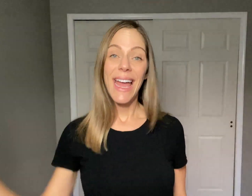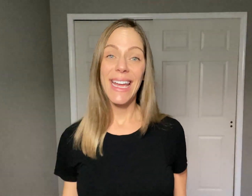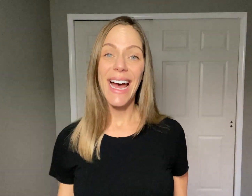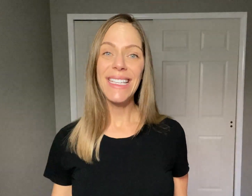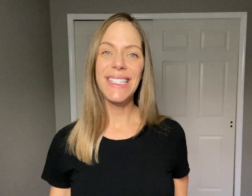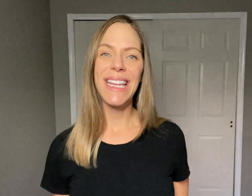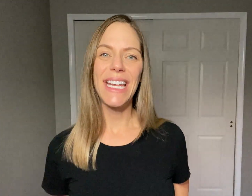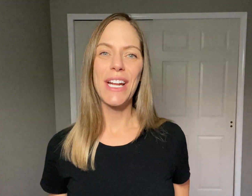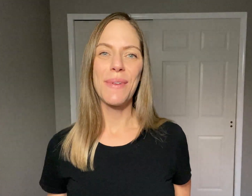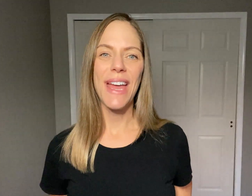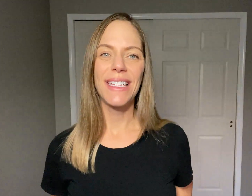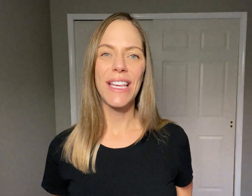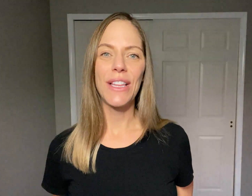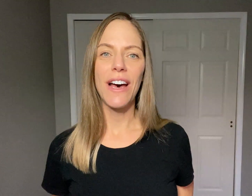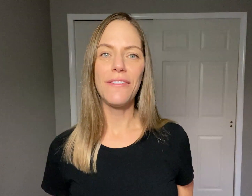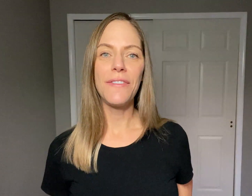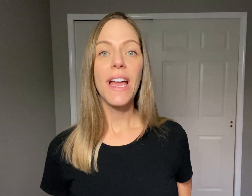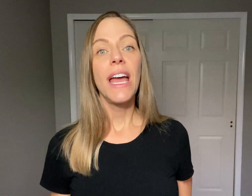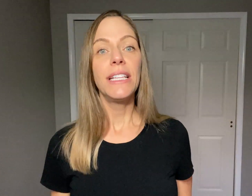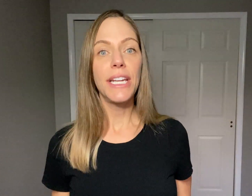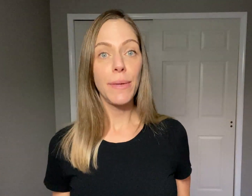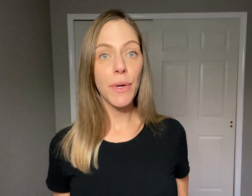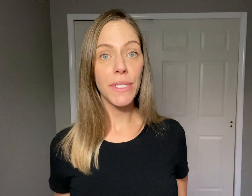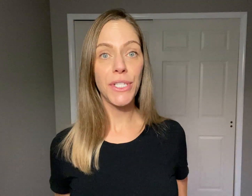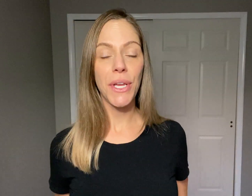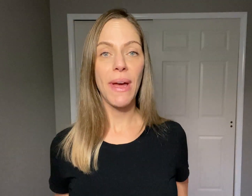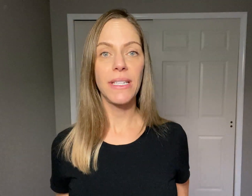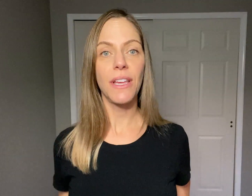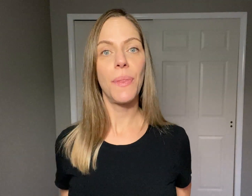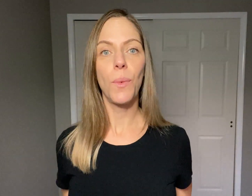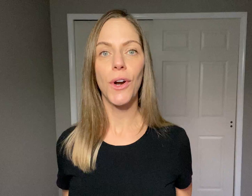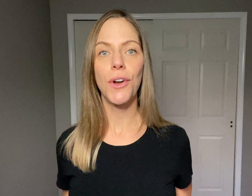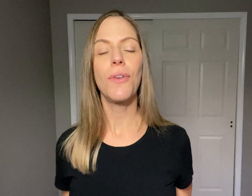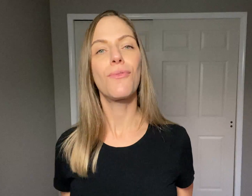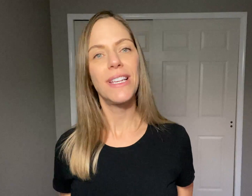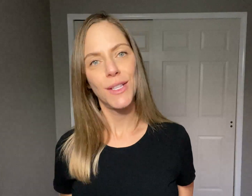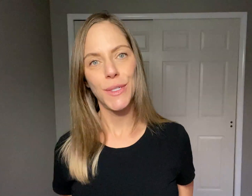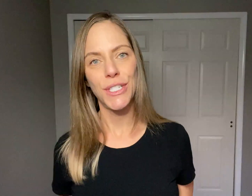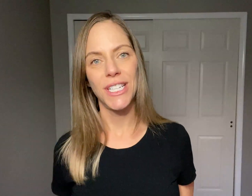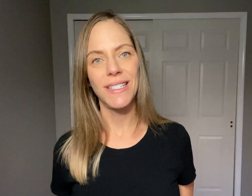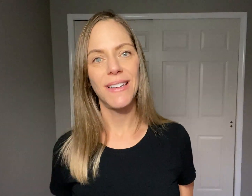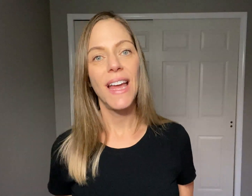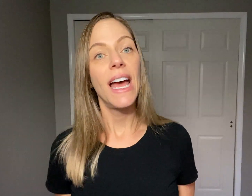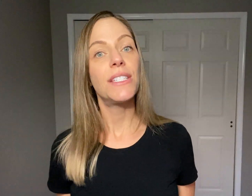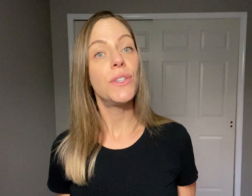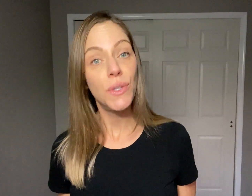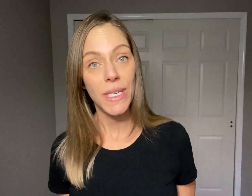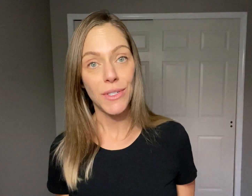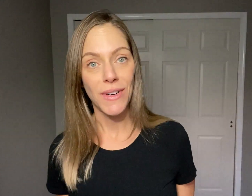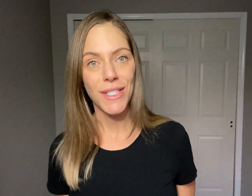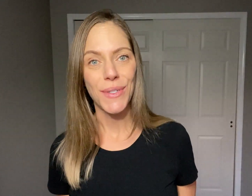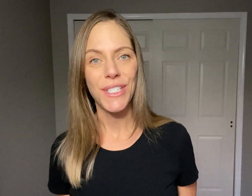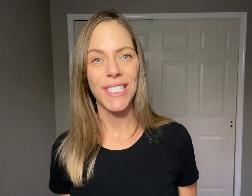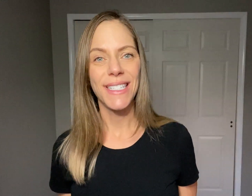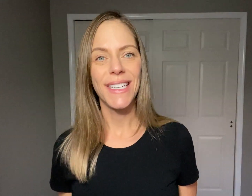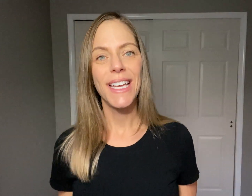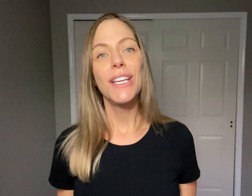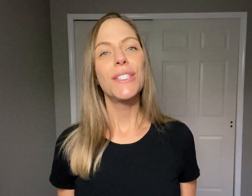Hey guys, Dana here with ASLLOVE, and today I'm going to show you how to sign the word resolution as a New Year's resolution. So